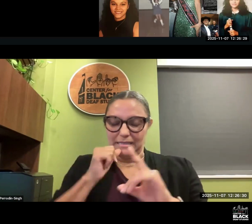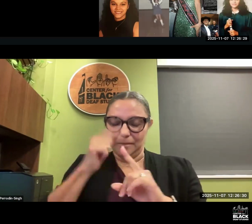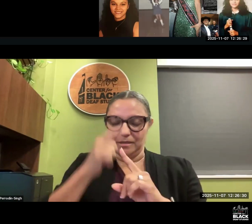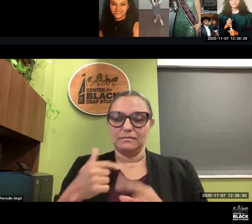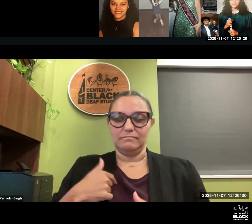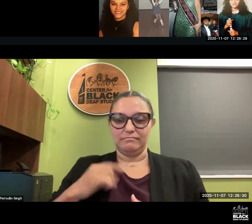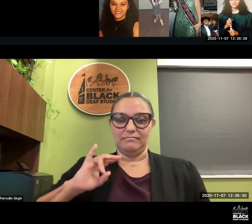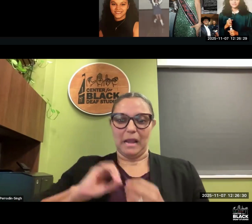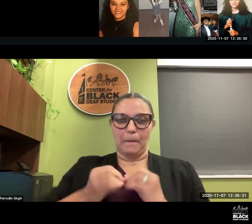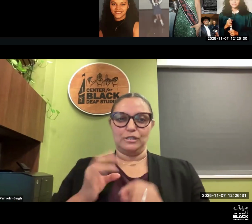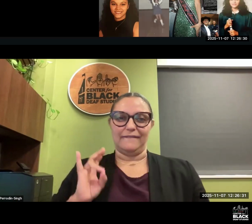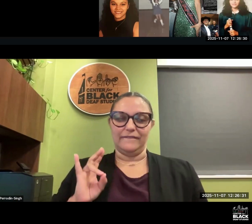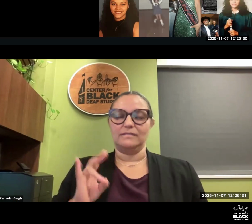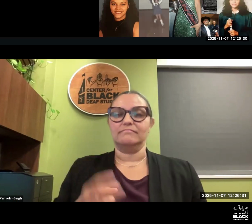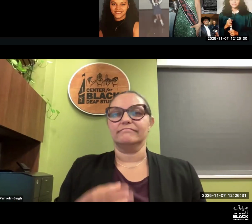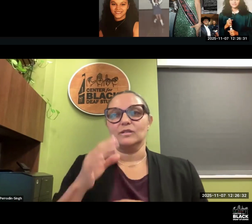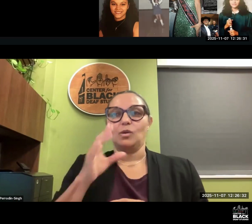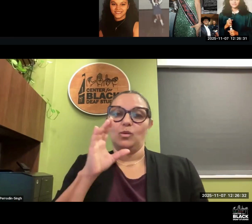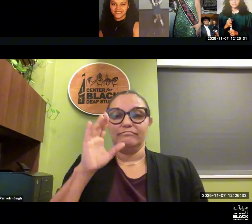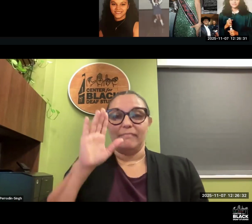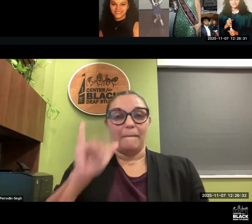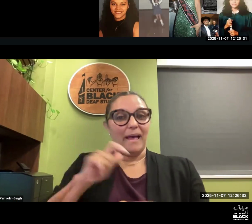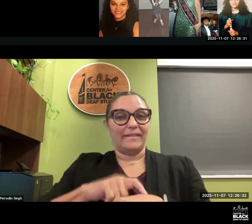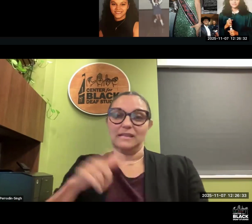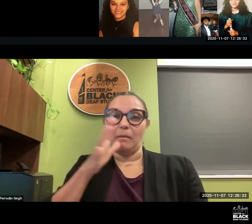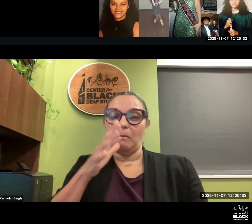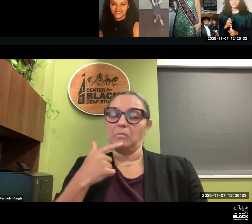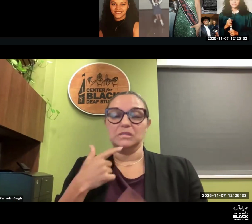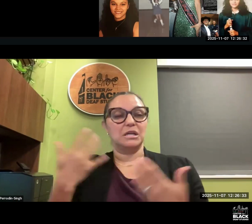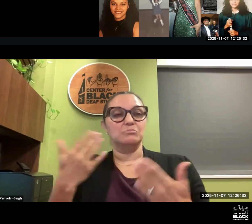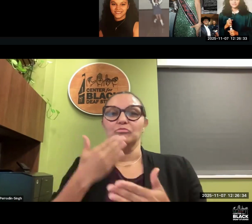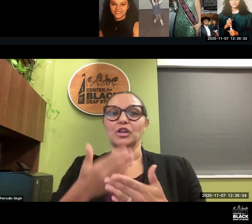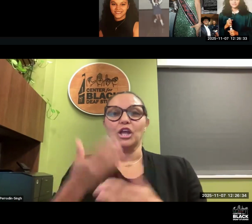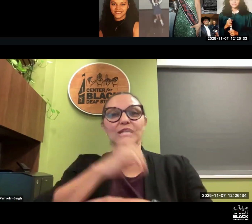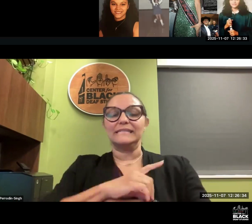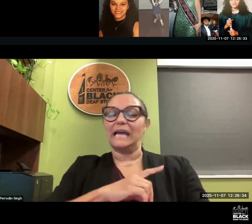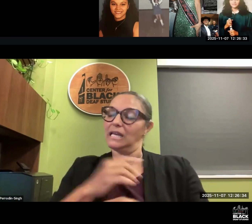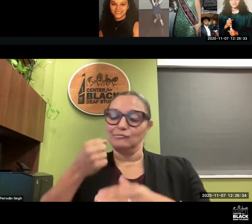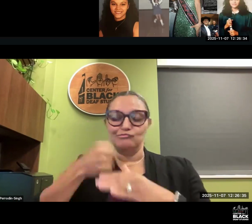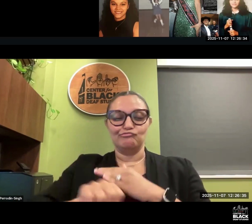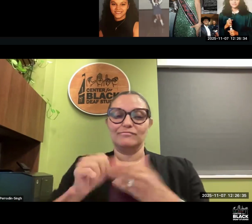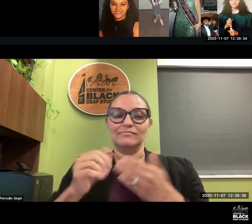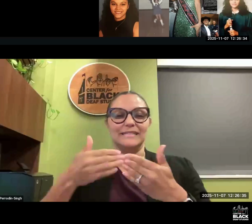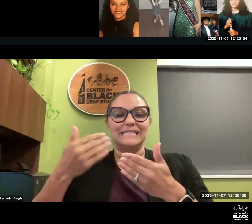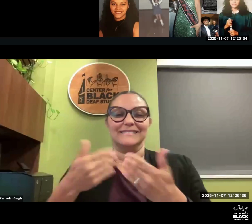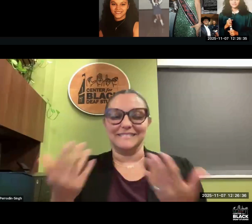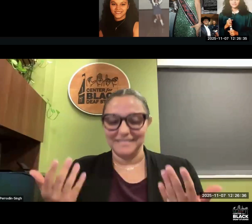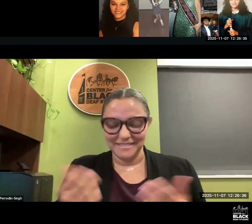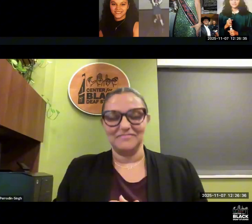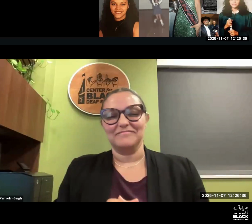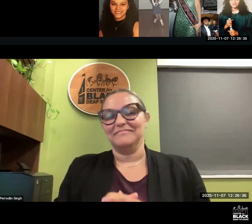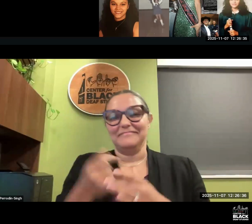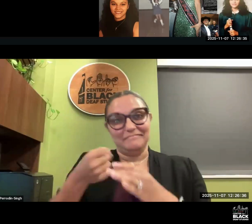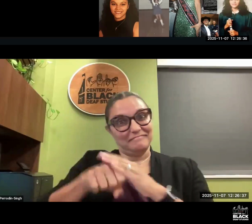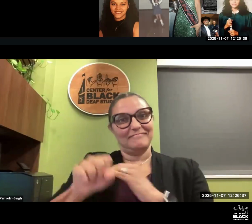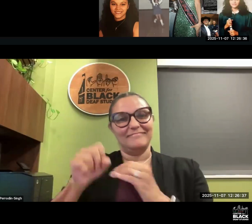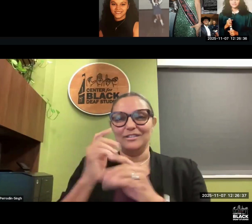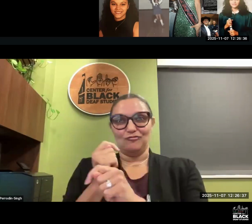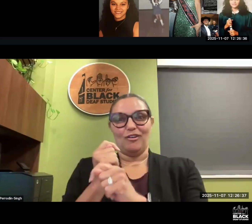family of 8. I am child number seven. My mom knew it was going to be a good day and that the